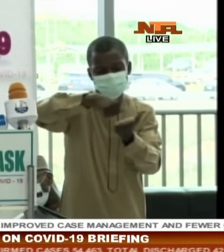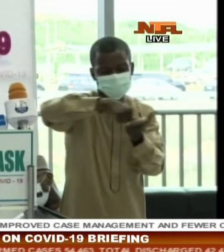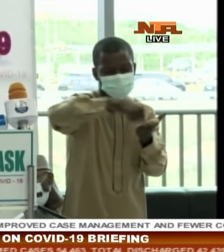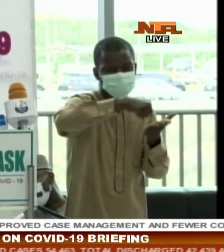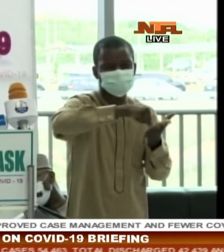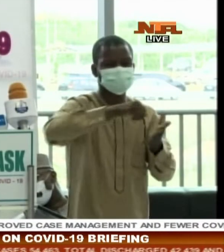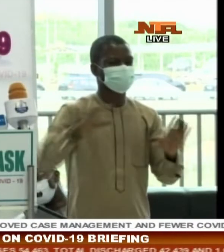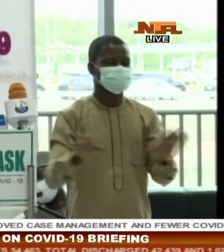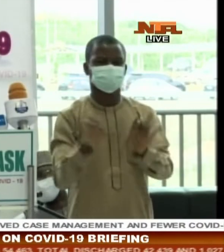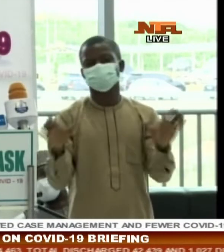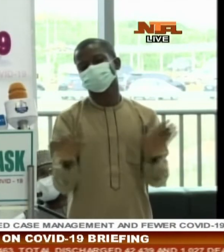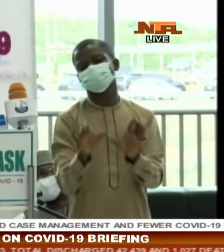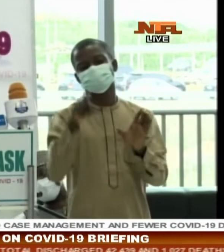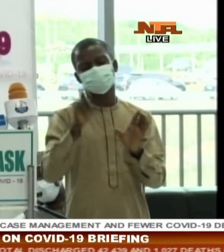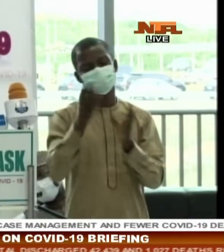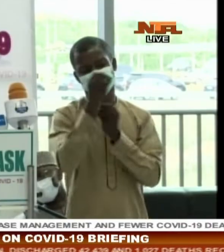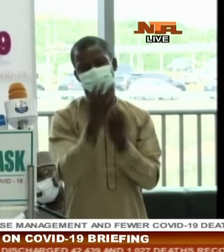activities.